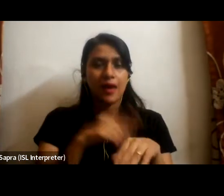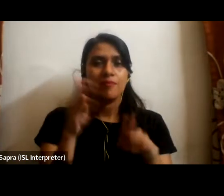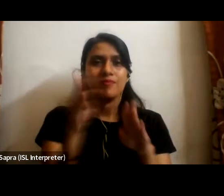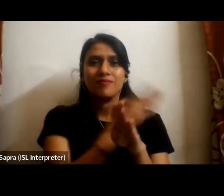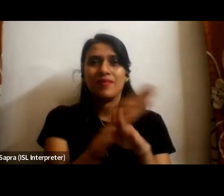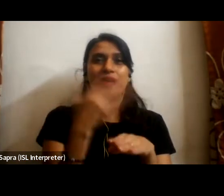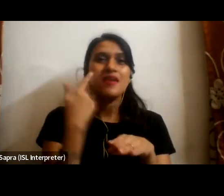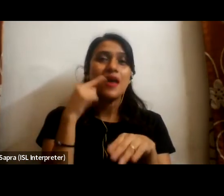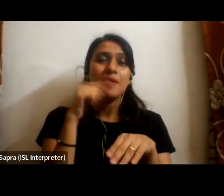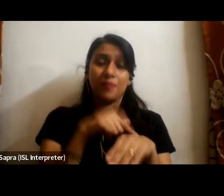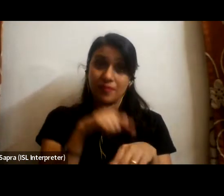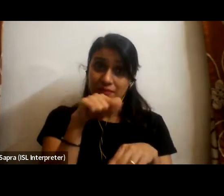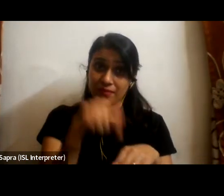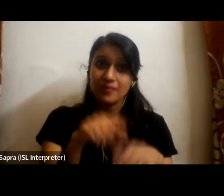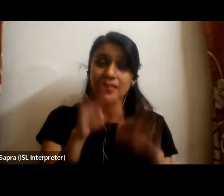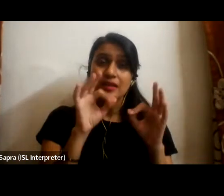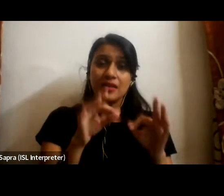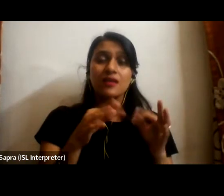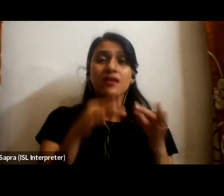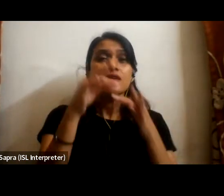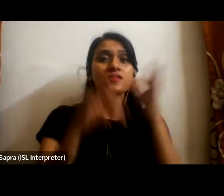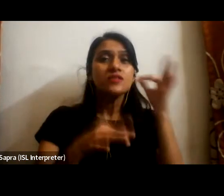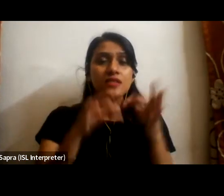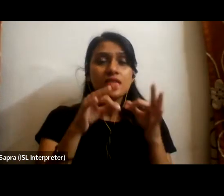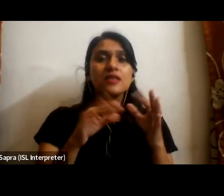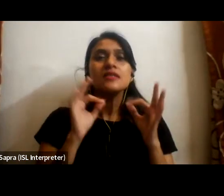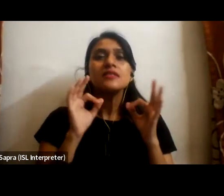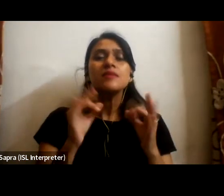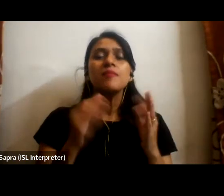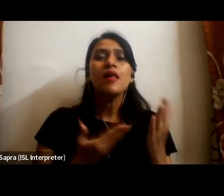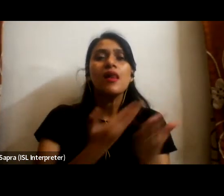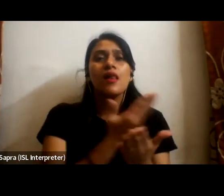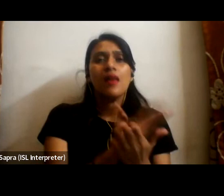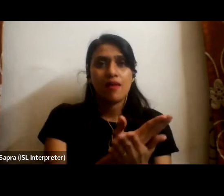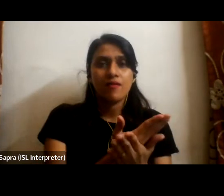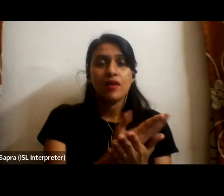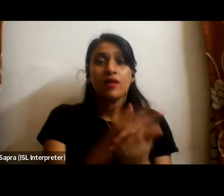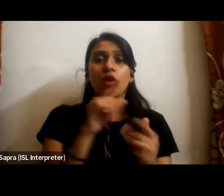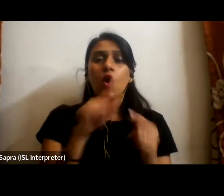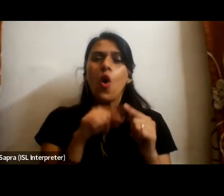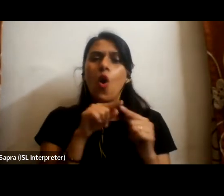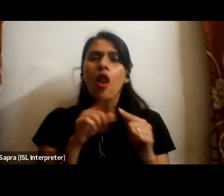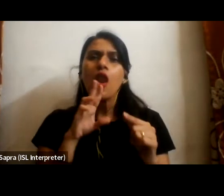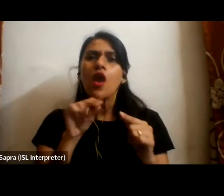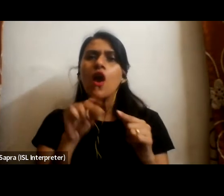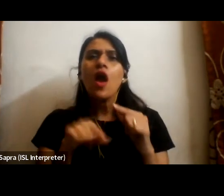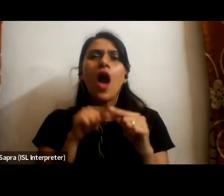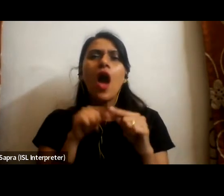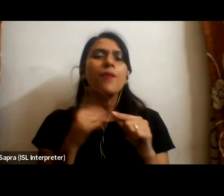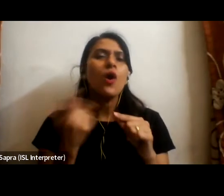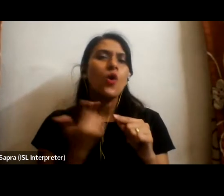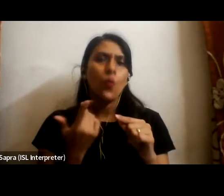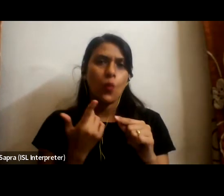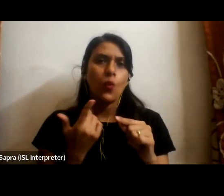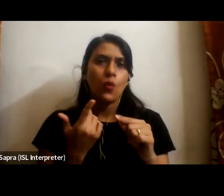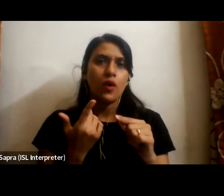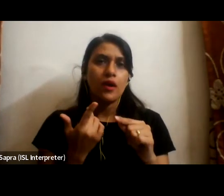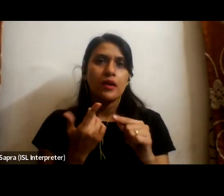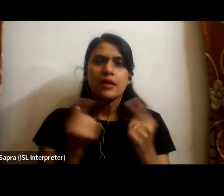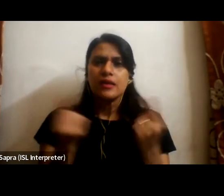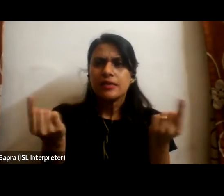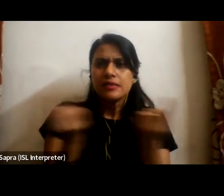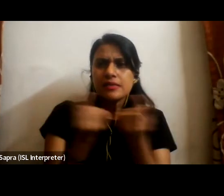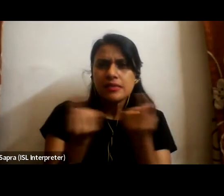on the special leave petition sort of route, they start talking about how, again, the very similar language